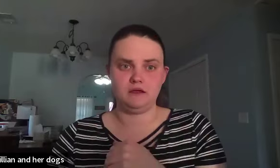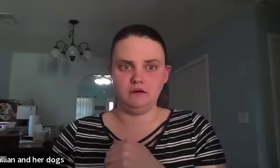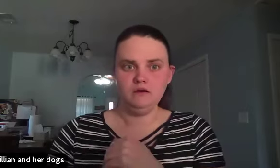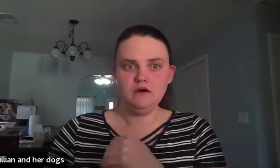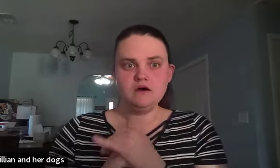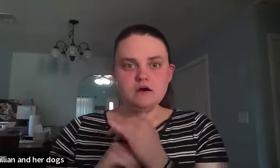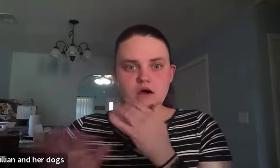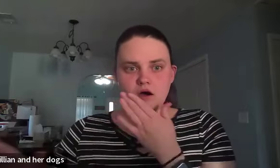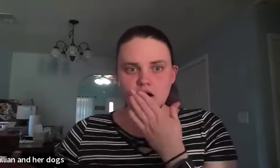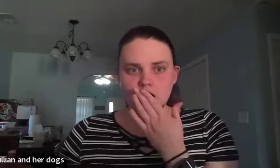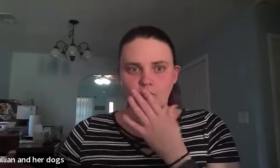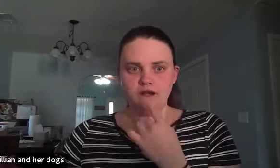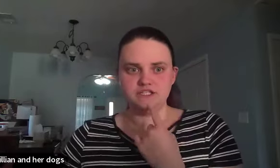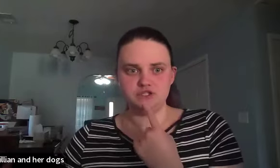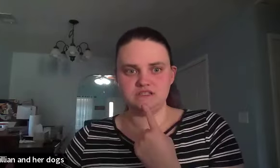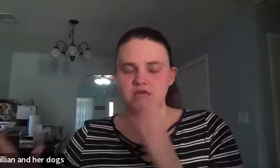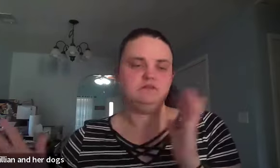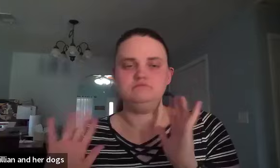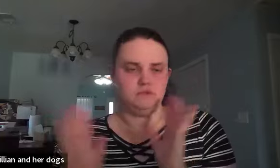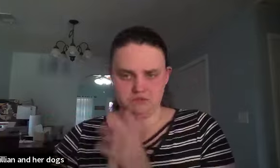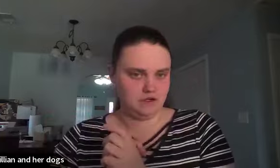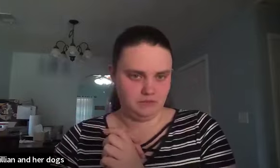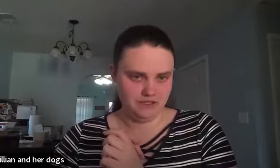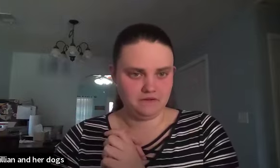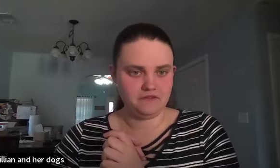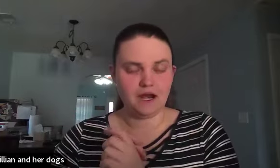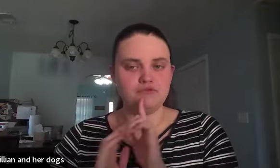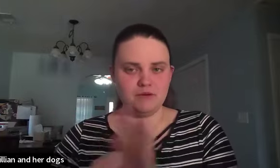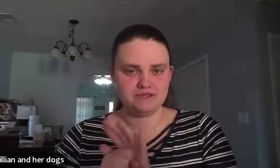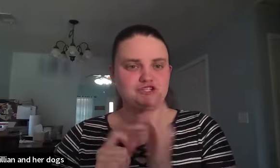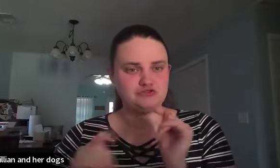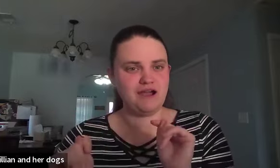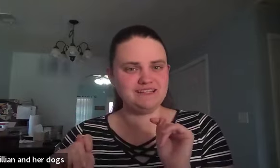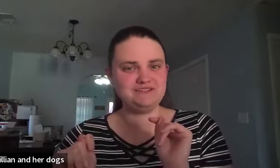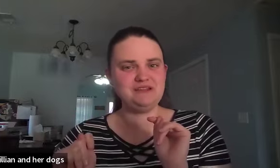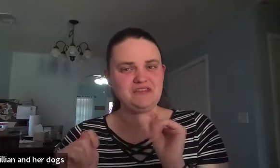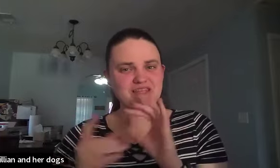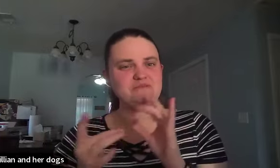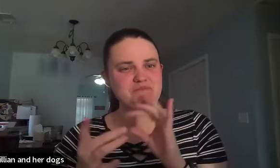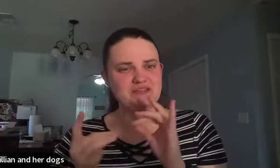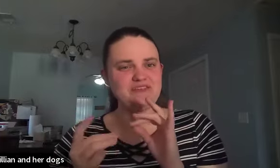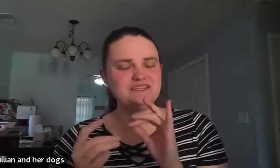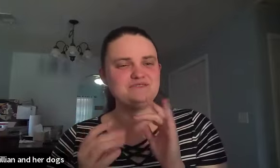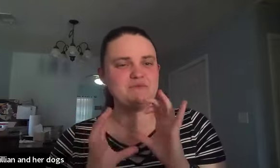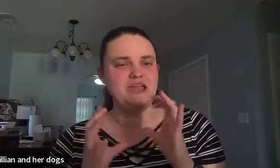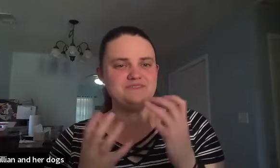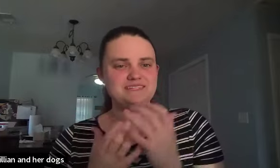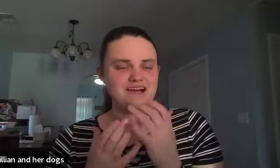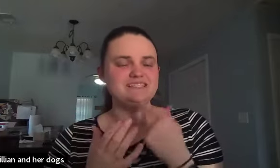like, oh, what did you say? No, it's not going to be anything like that. I promise. I try to like, that's one of my big things is when we have this classes,